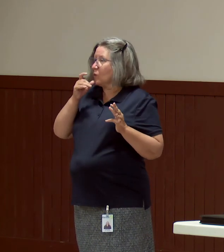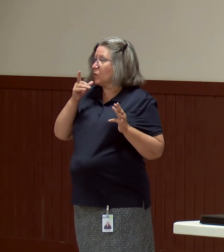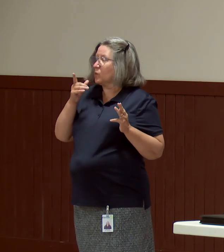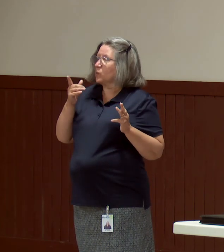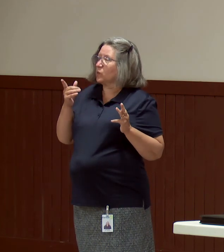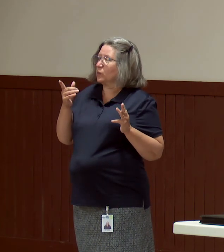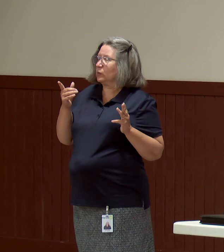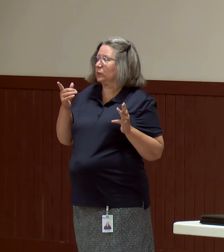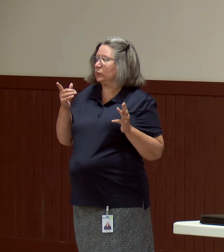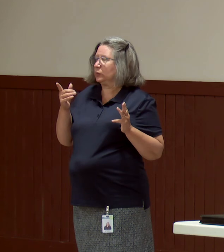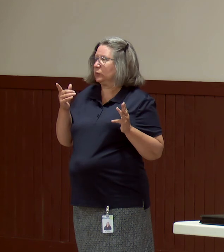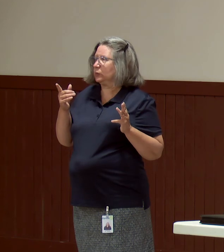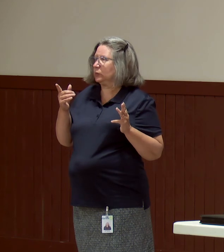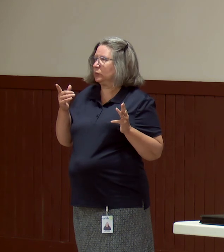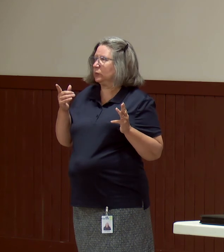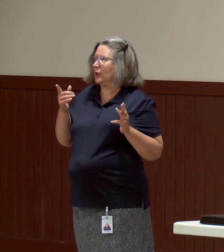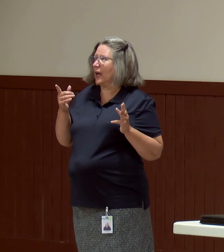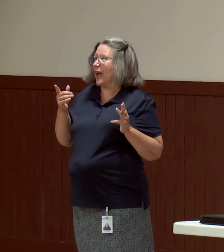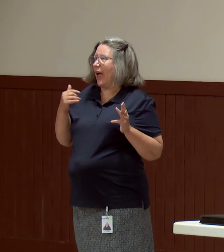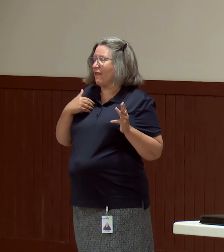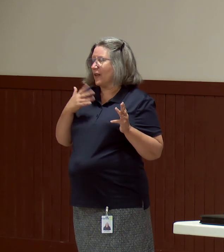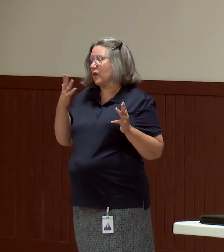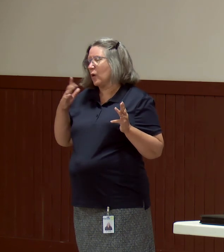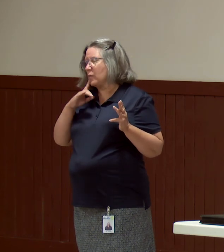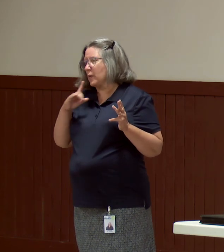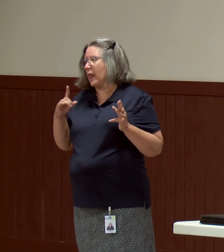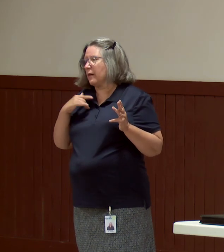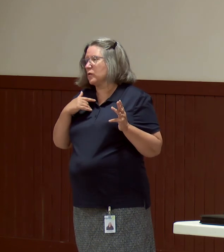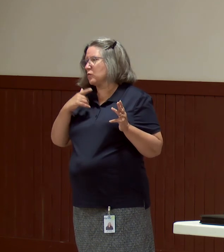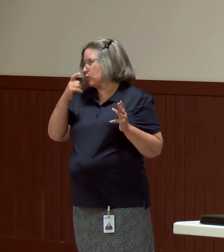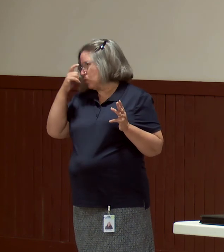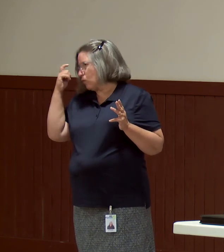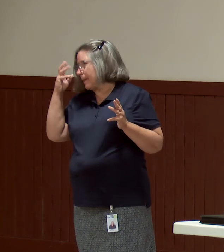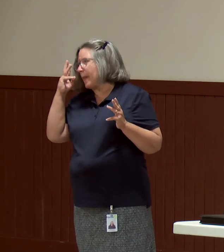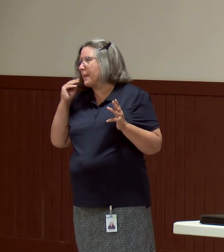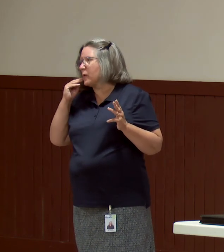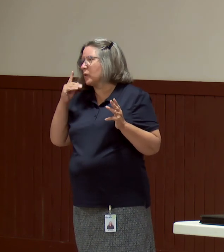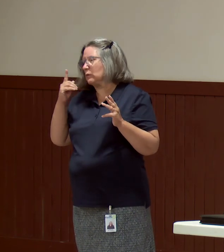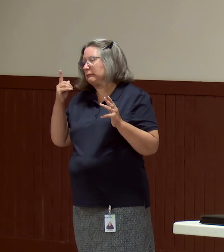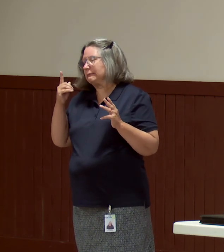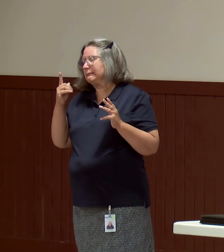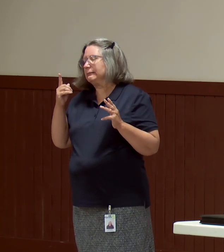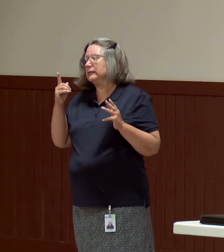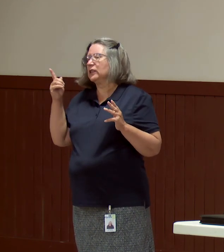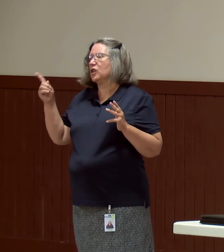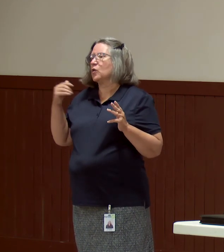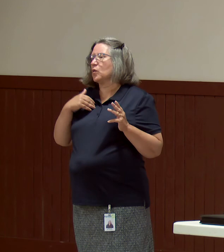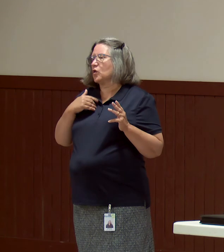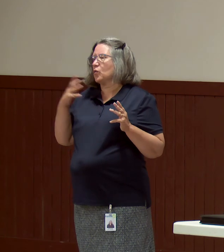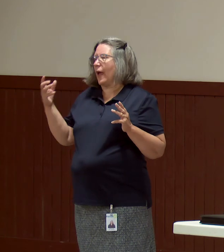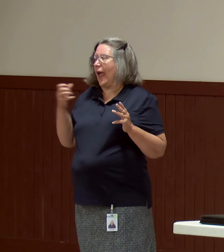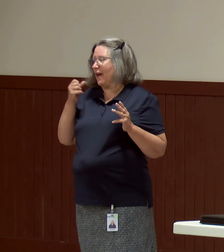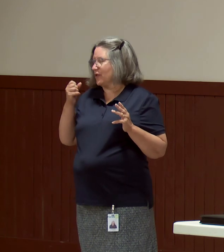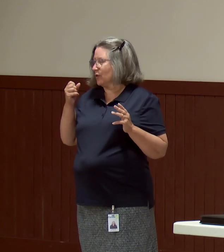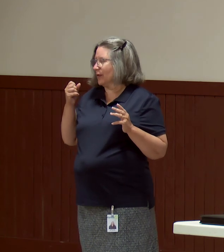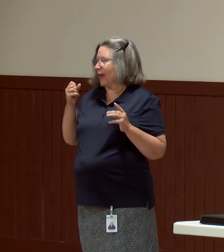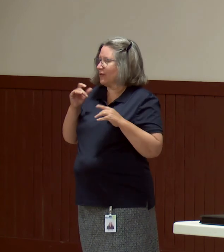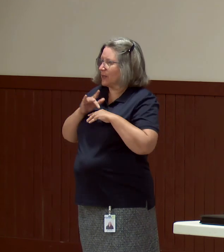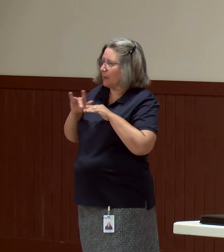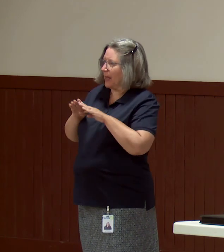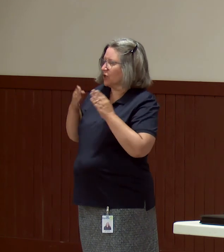disproportionately affected by victimization, is that you actually have to be present and hold space within those